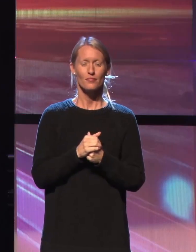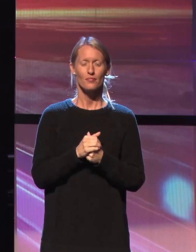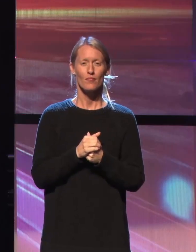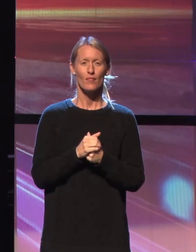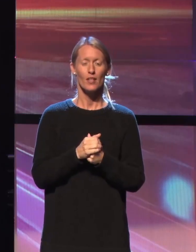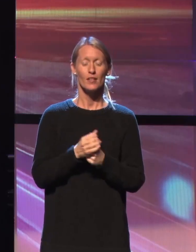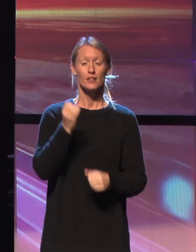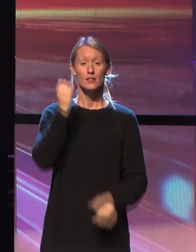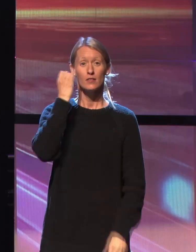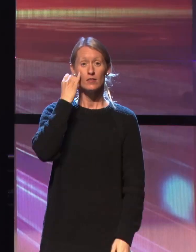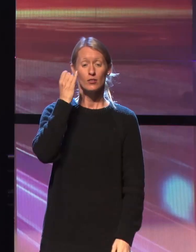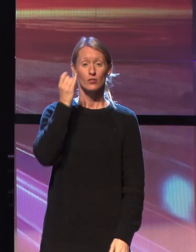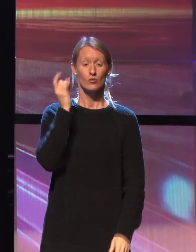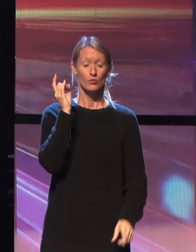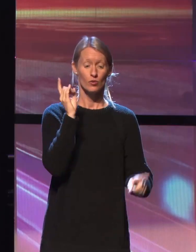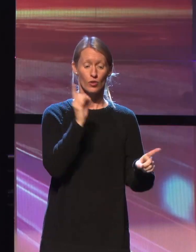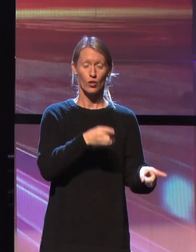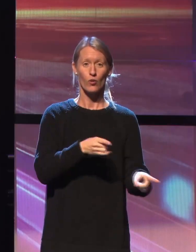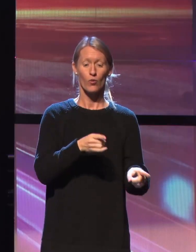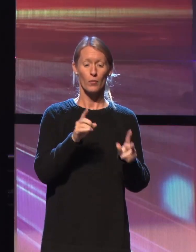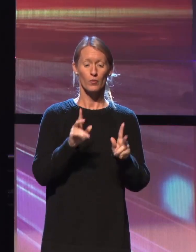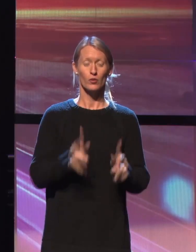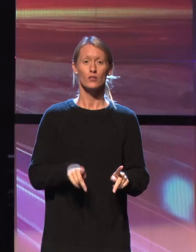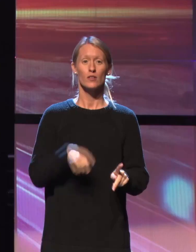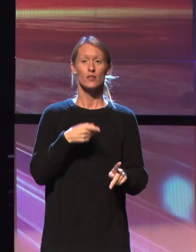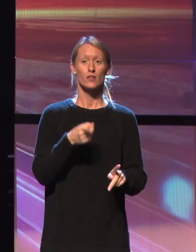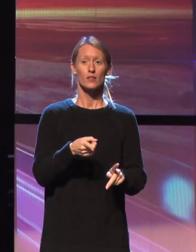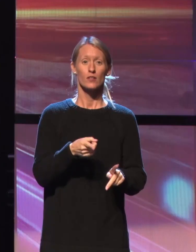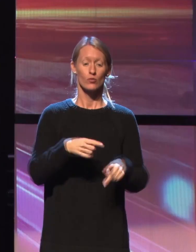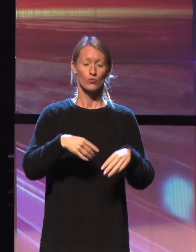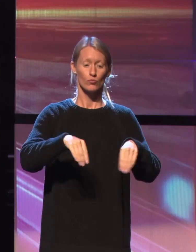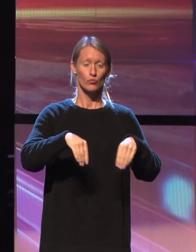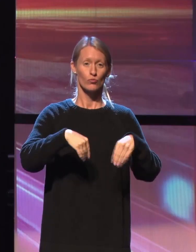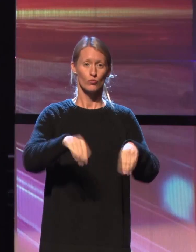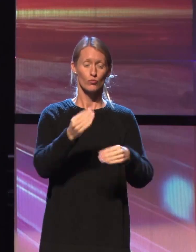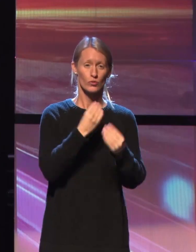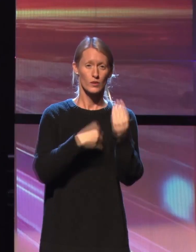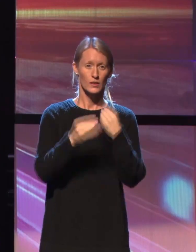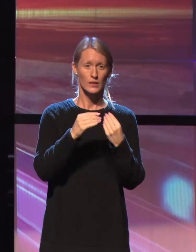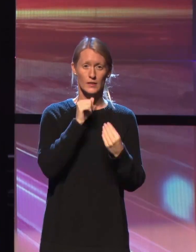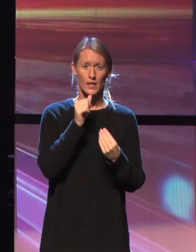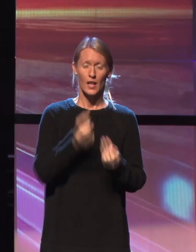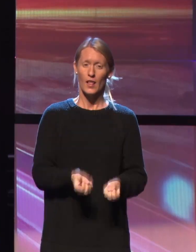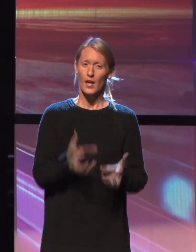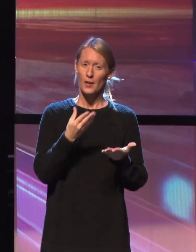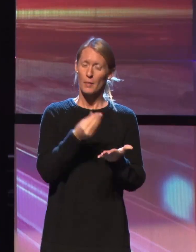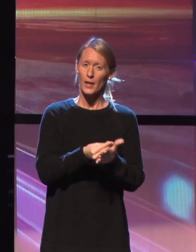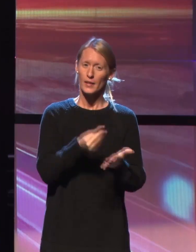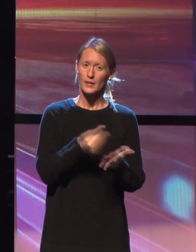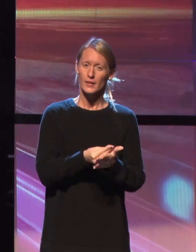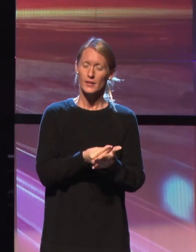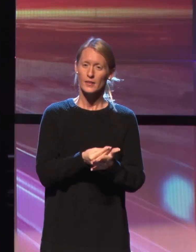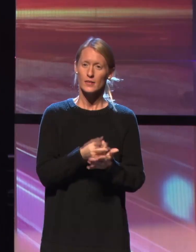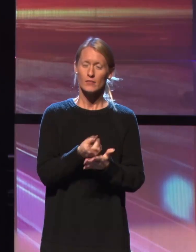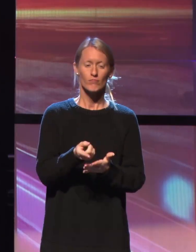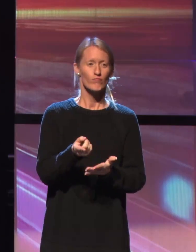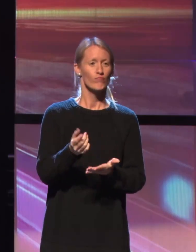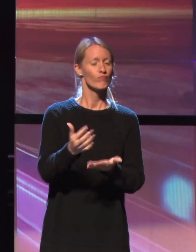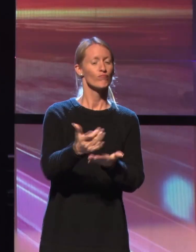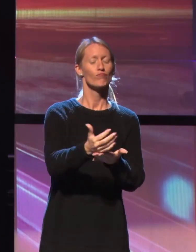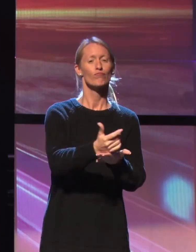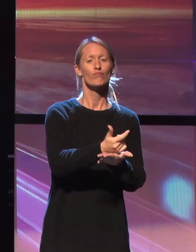But if you go grocery shopping with somebody who is hungry and maybe they don't have a whole lot of money, how many of you ever had that moment where you just are like, let's do